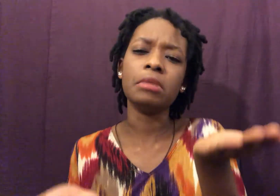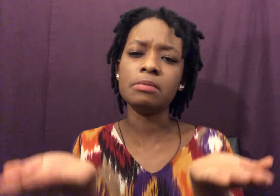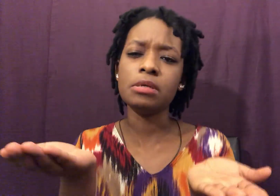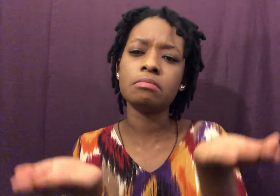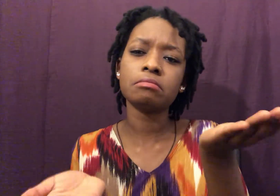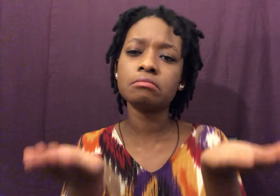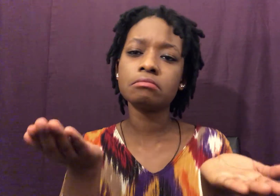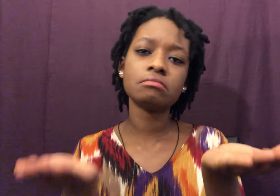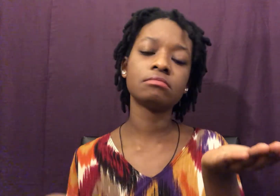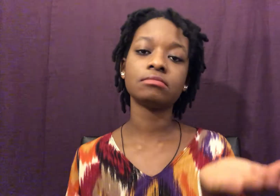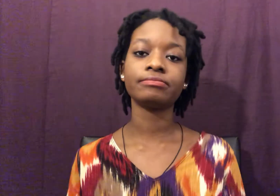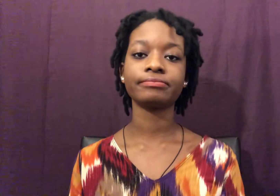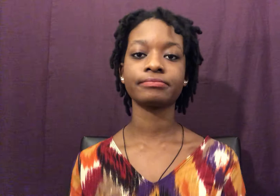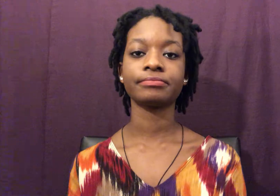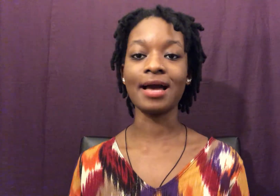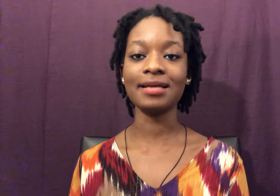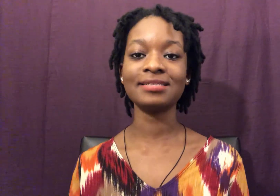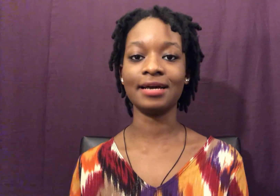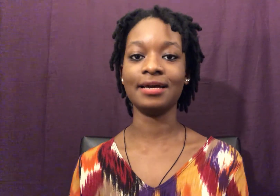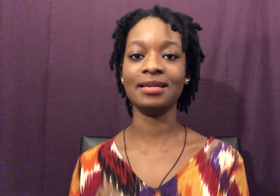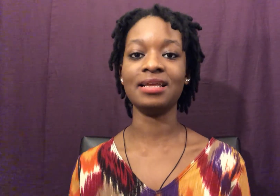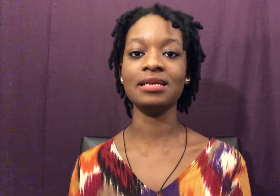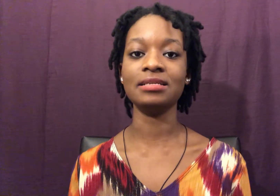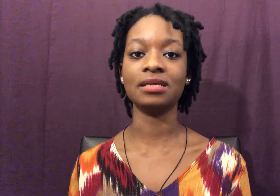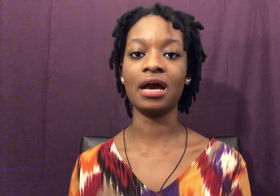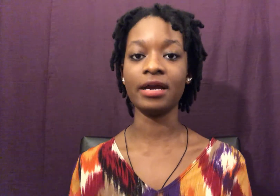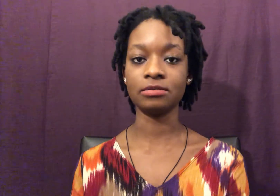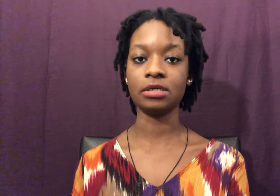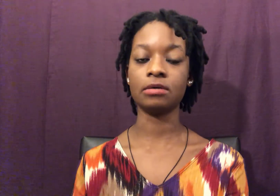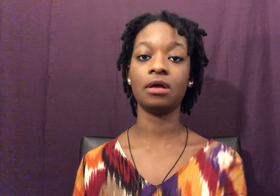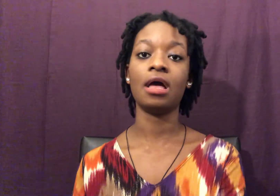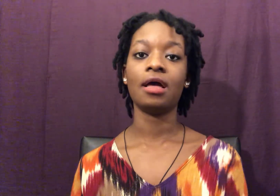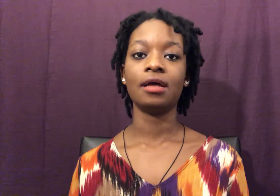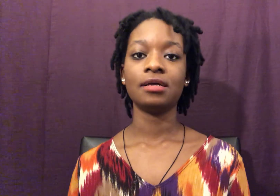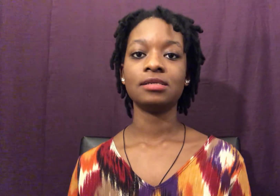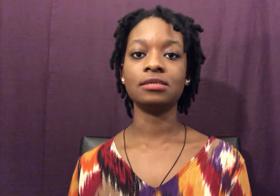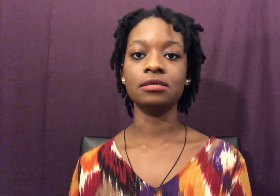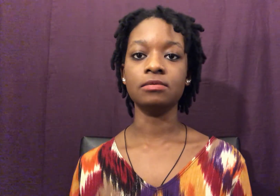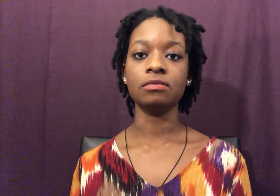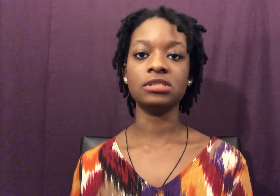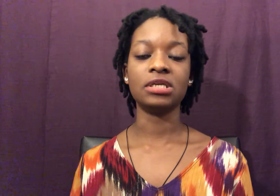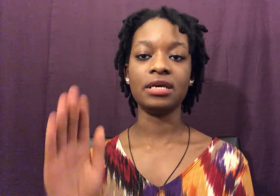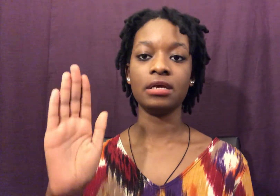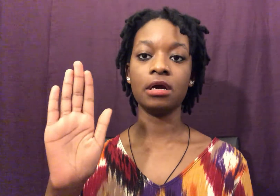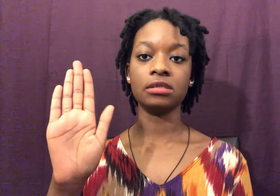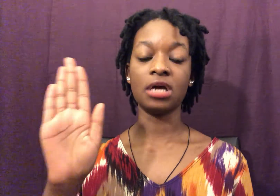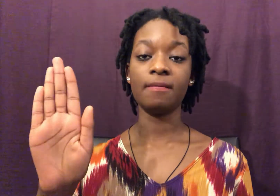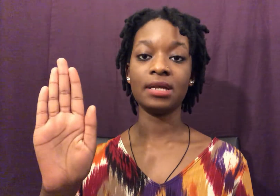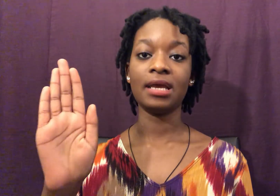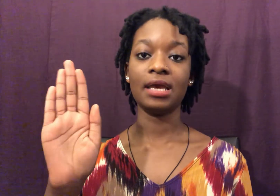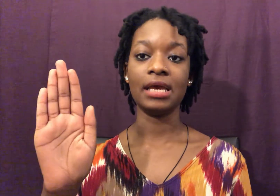Maybe. Last sign is I don't know. So we're taking our dominant